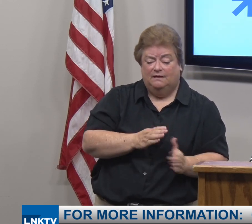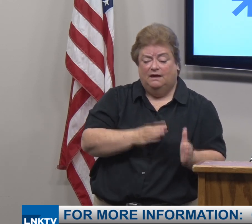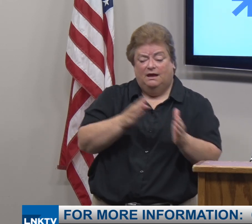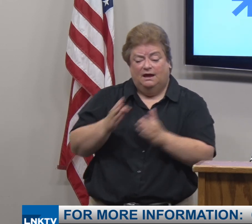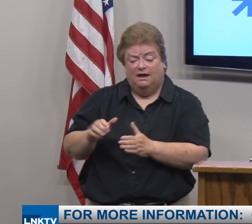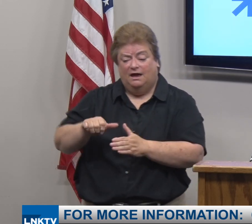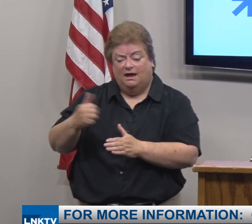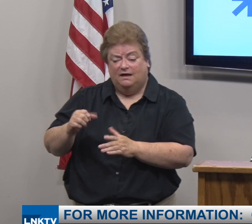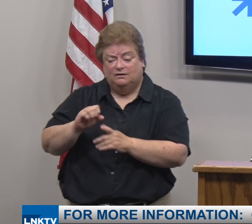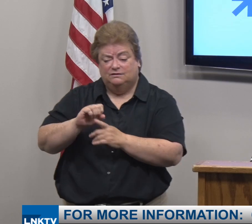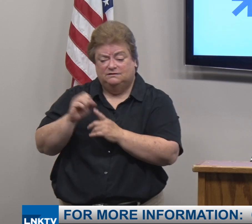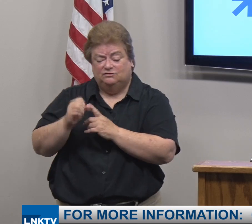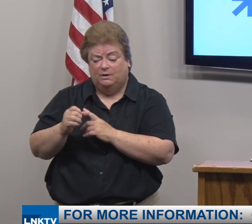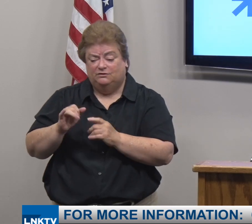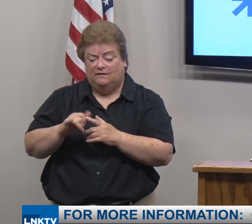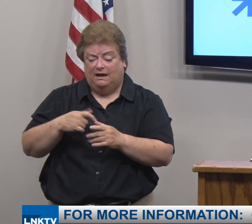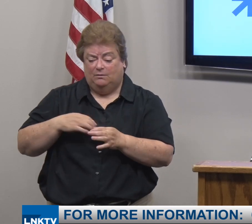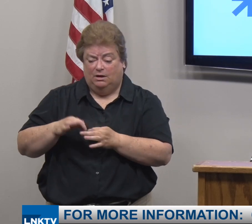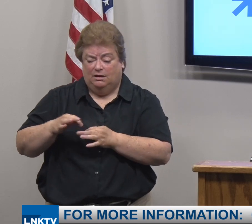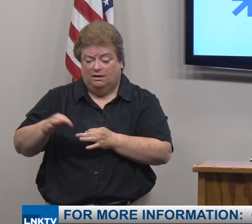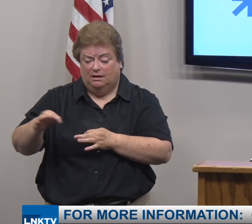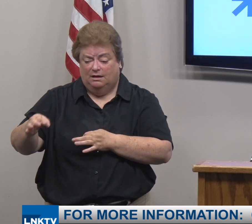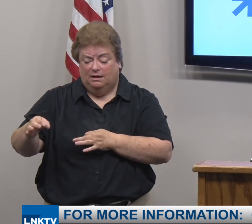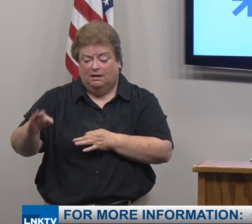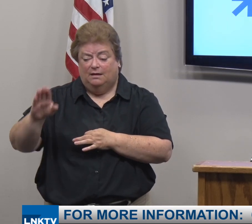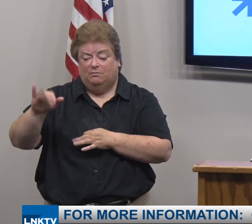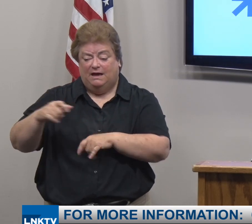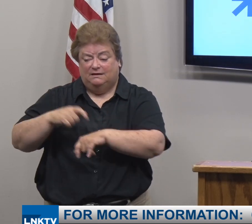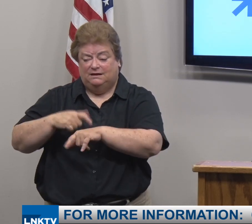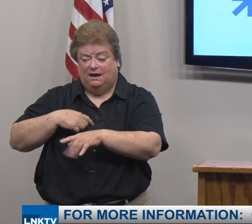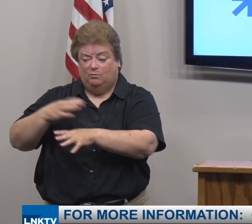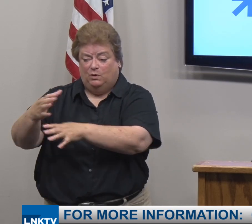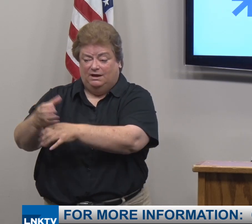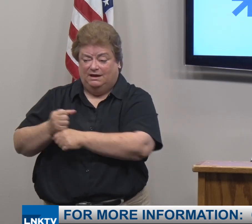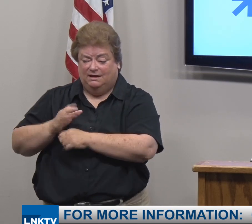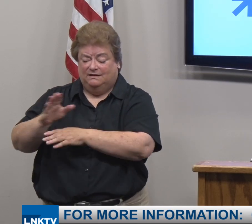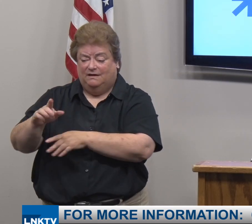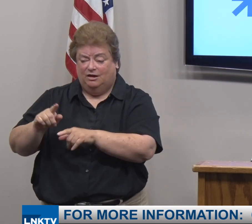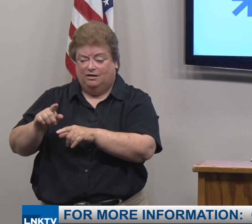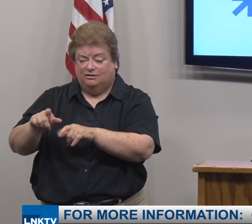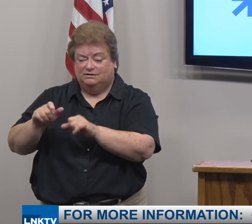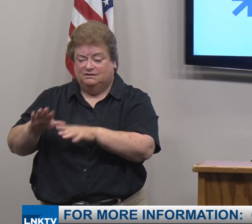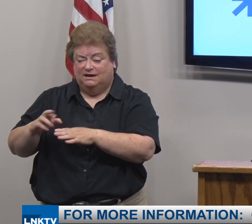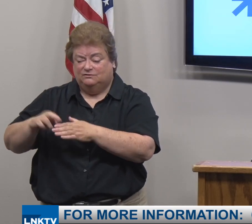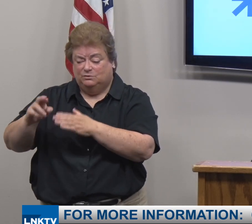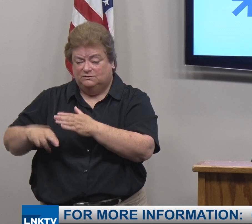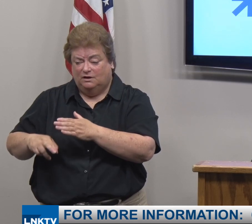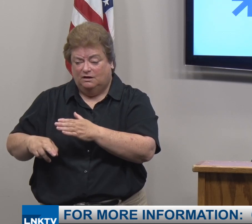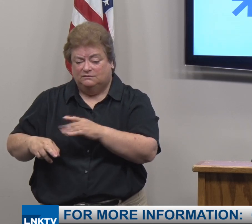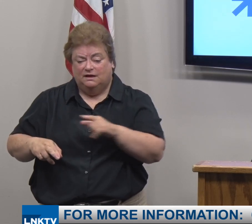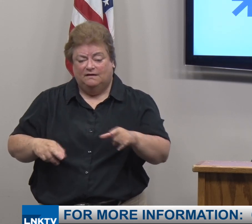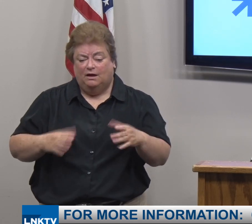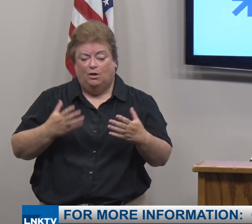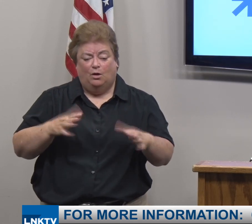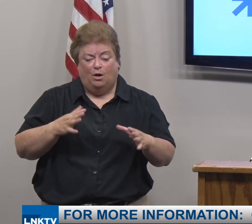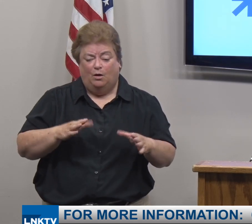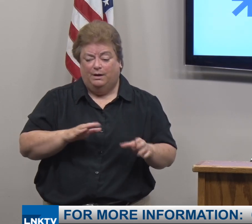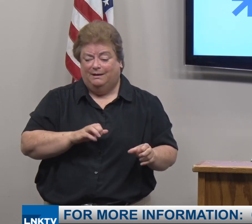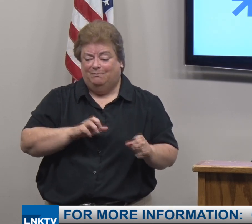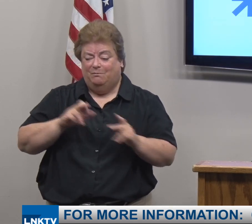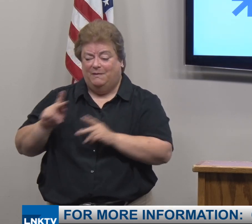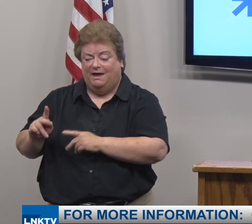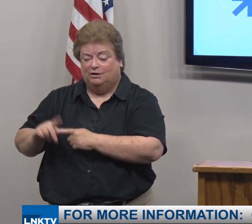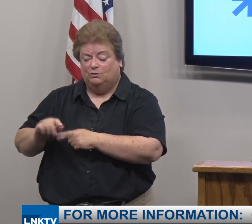them so far out, by the time the individual gets their test results, they're already out of isolation and ready to go back. But